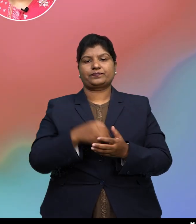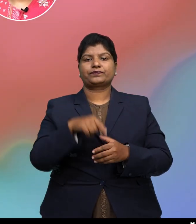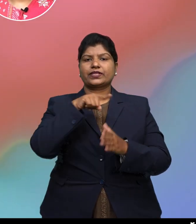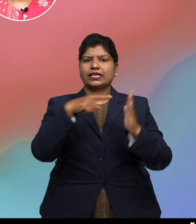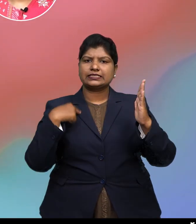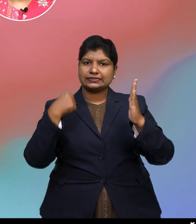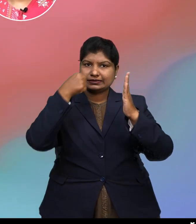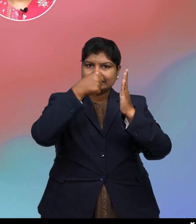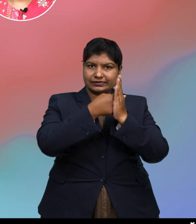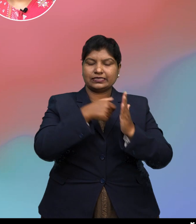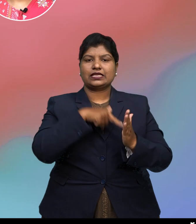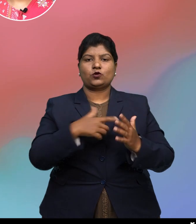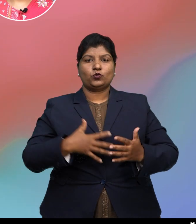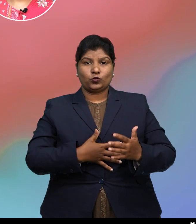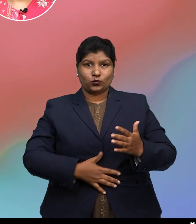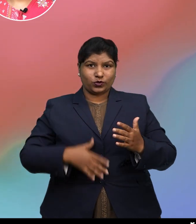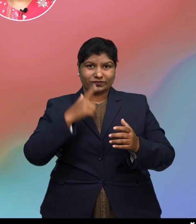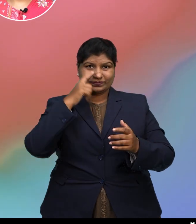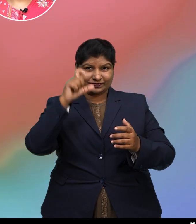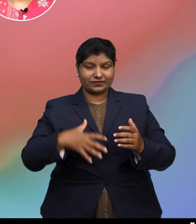reaches the uterus